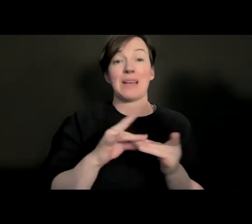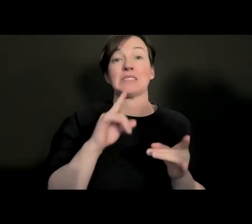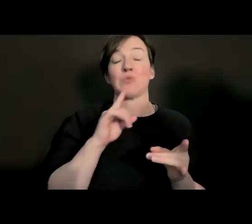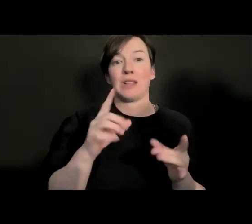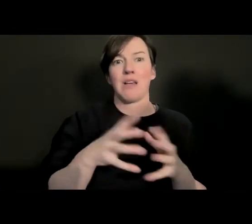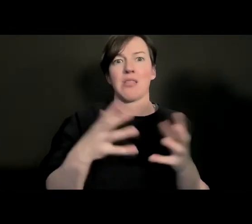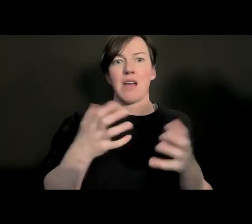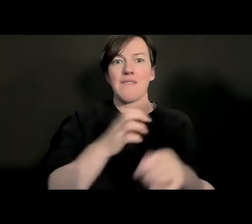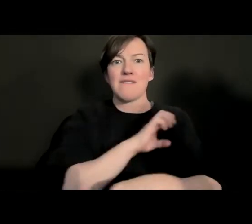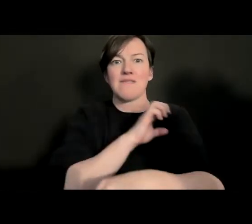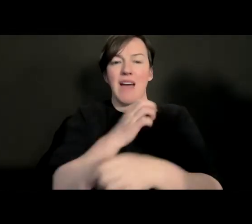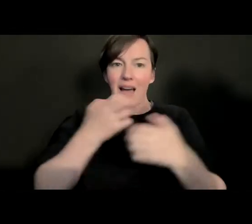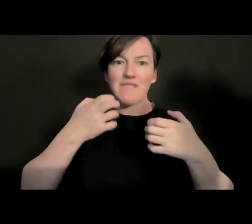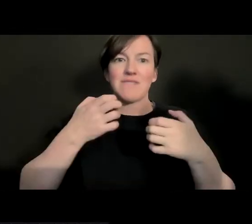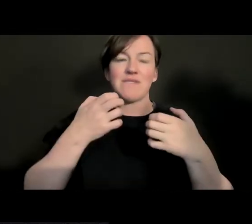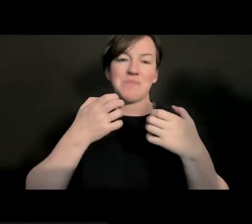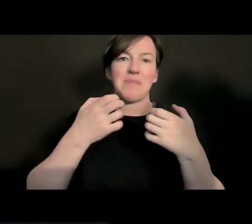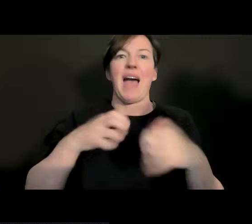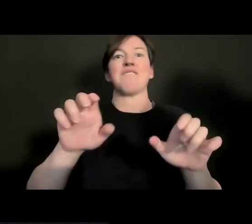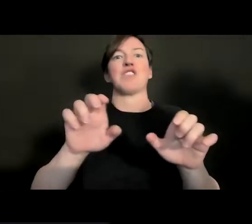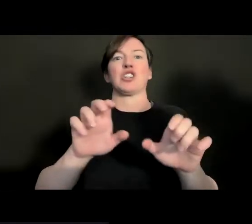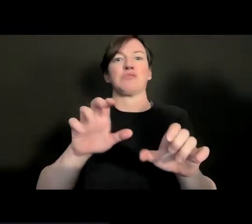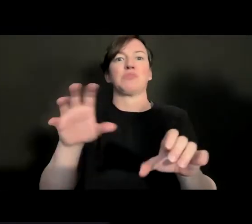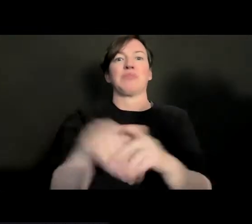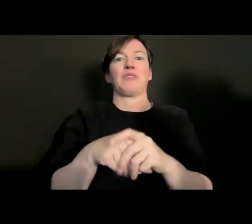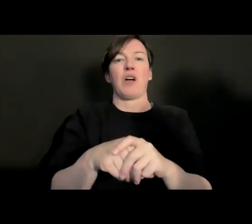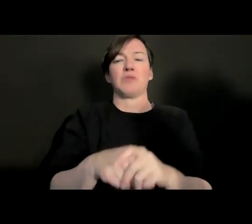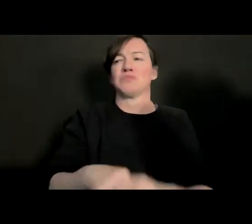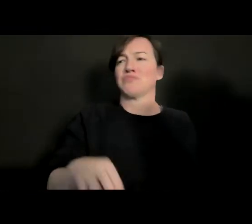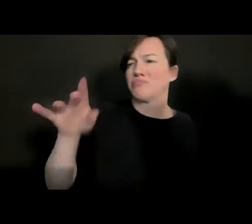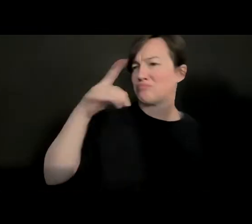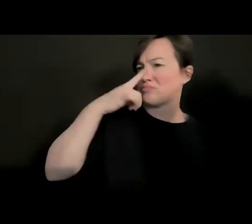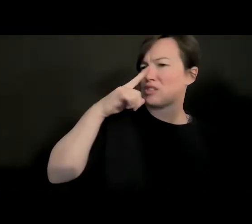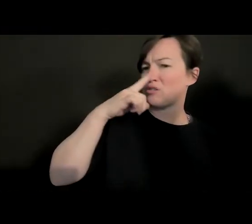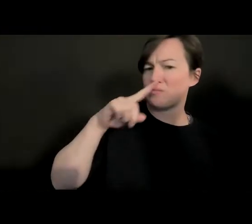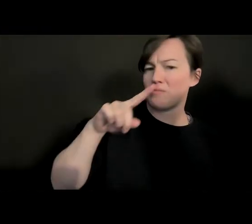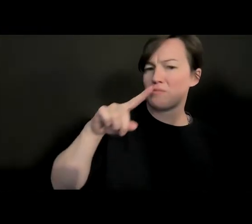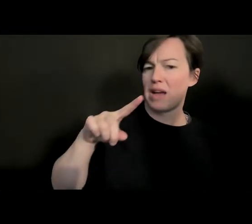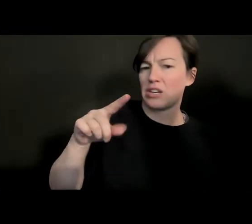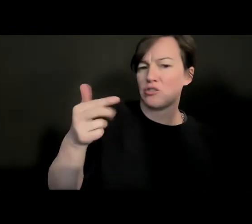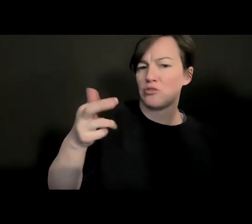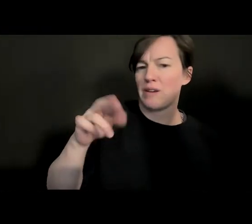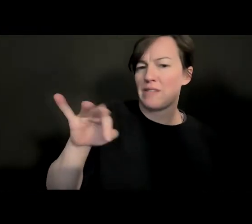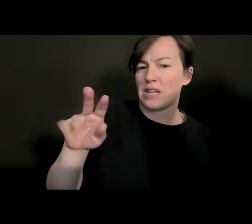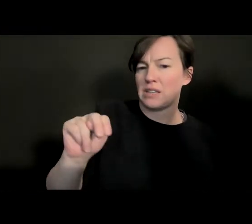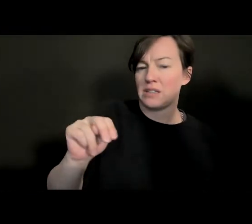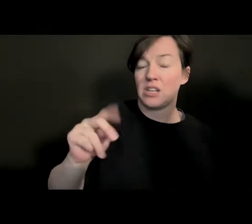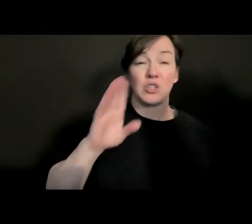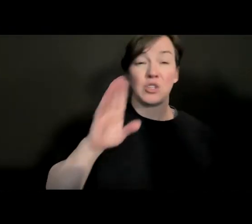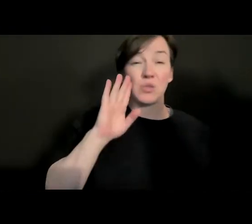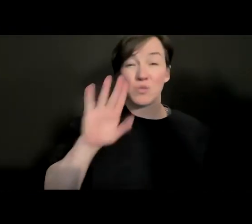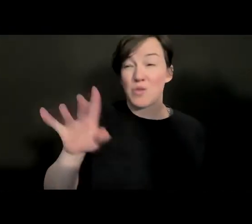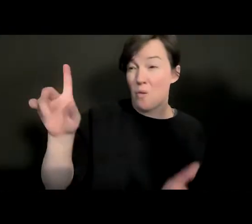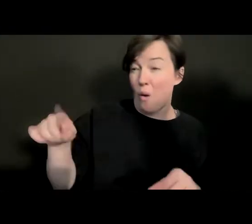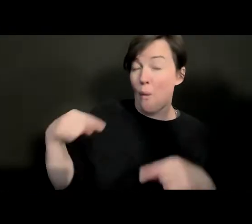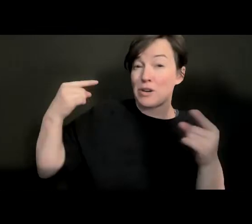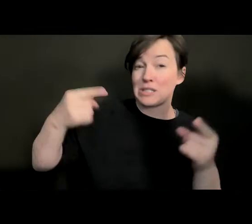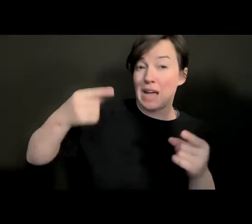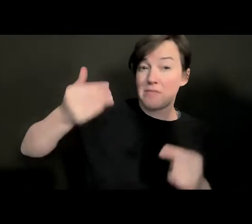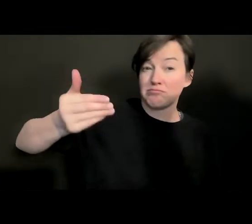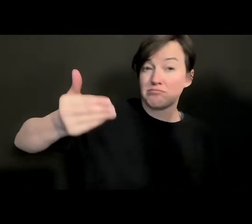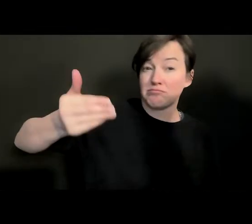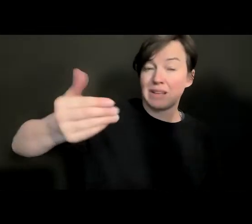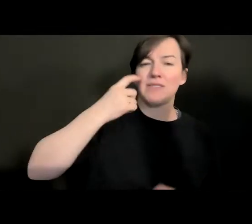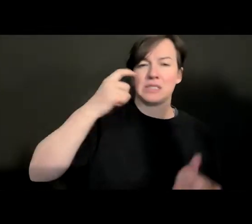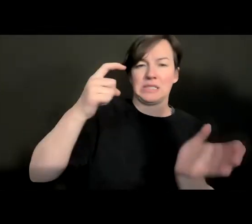effort put into that. So thank Trustee you. Griffin, can I say something? Yes. Over time, I've seen the